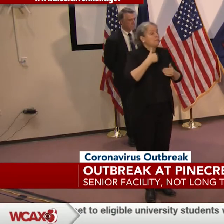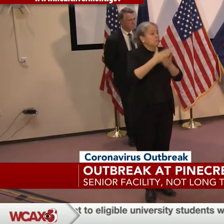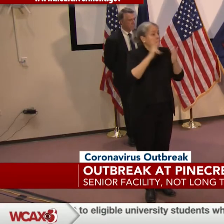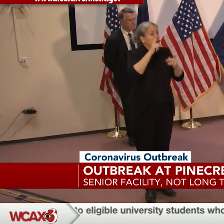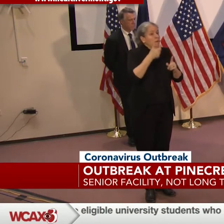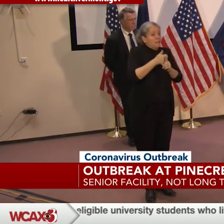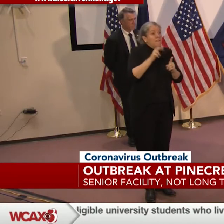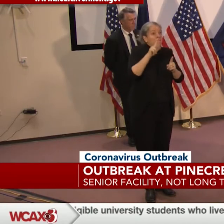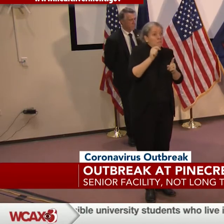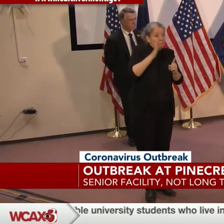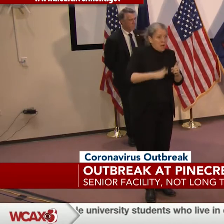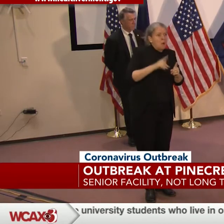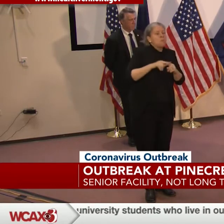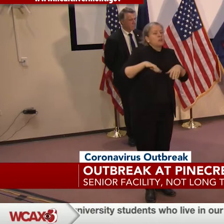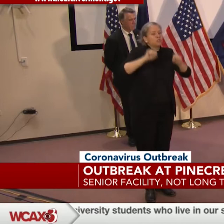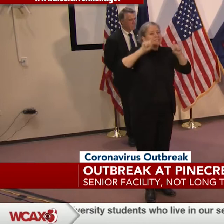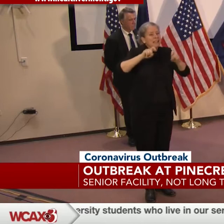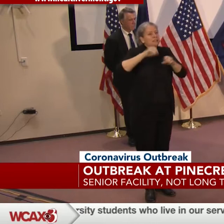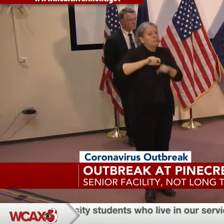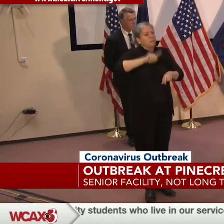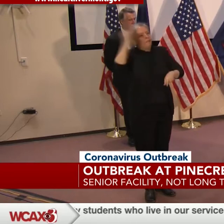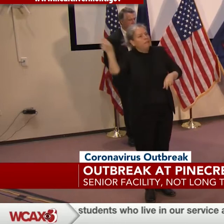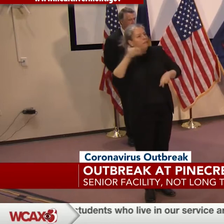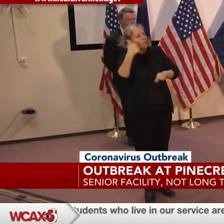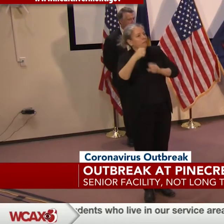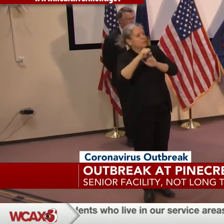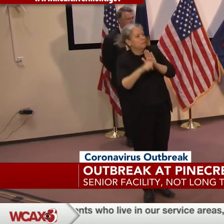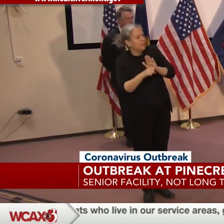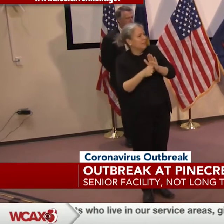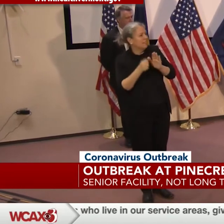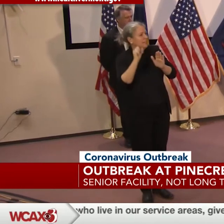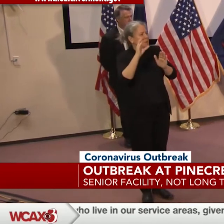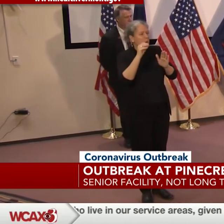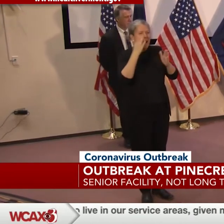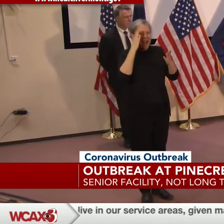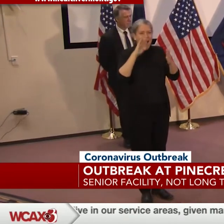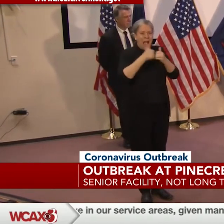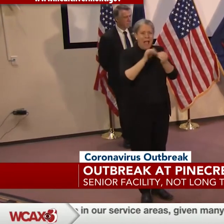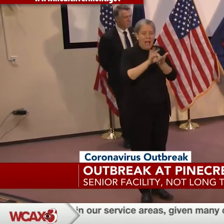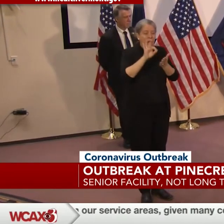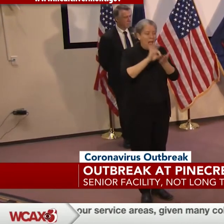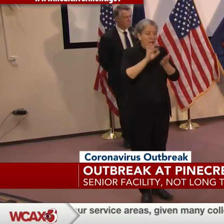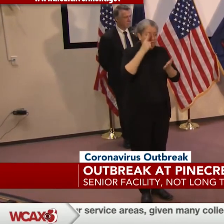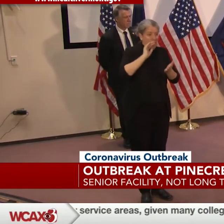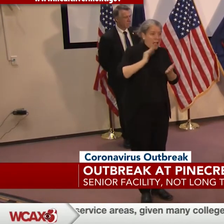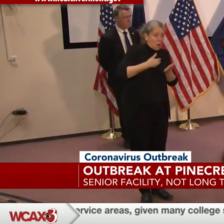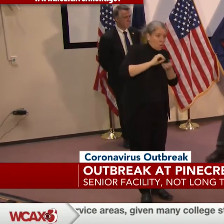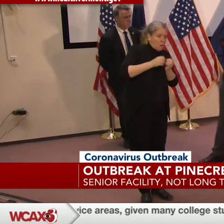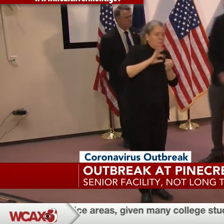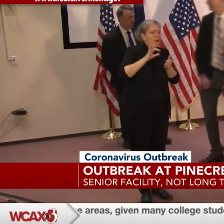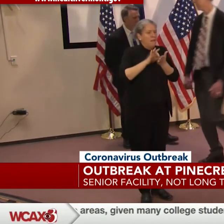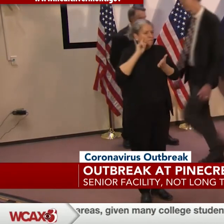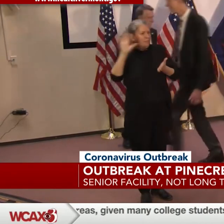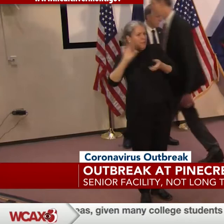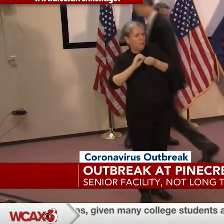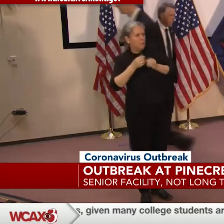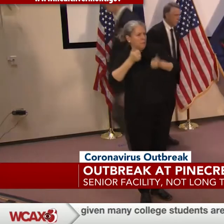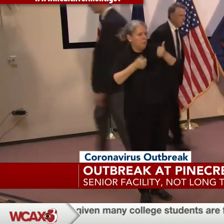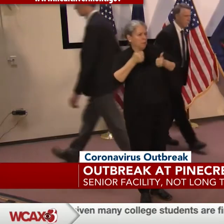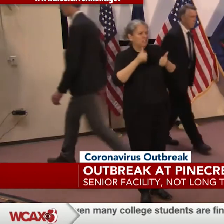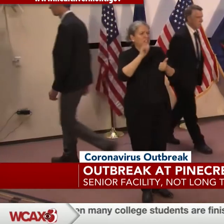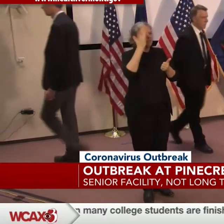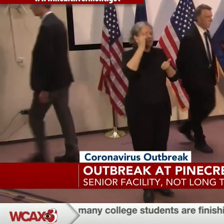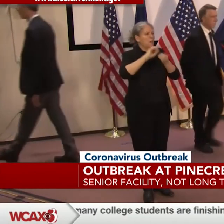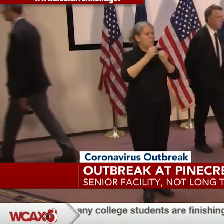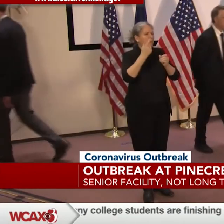state. So I'll get back with a more precise answer, but I suspect it's one of those two. Thank you.